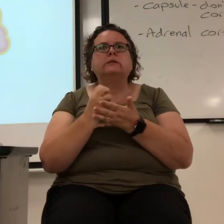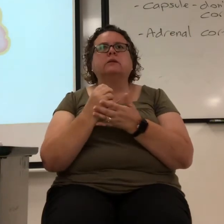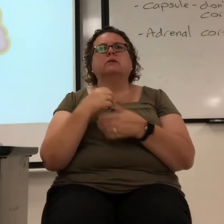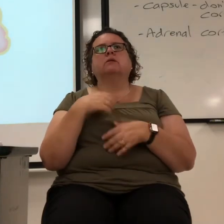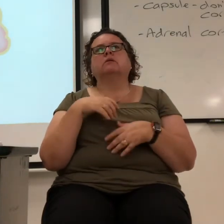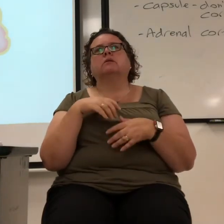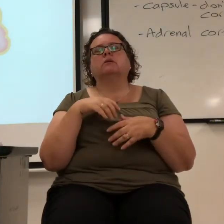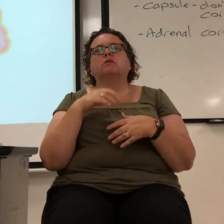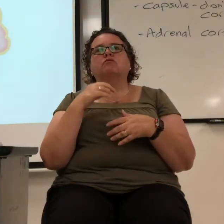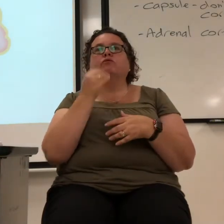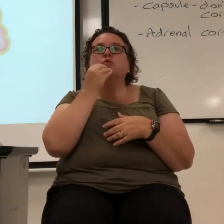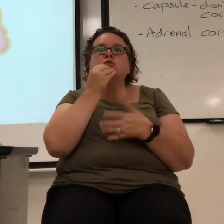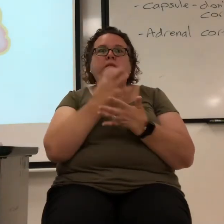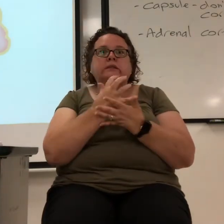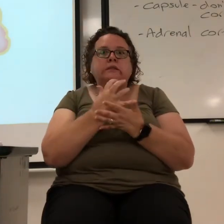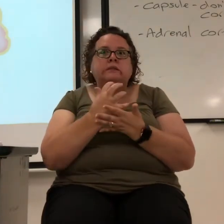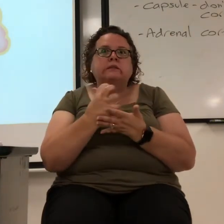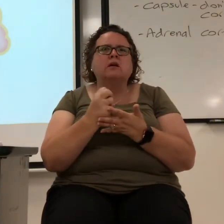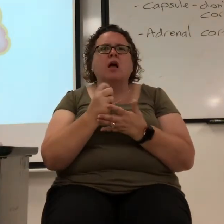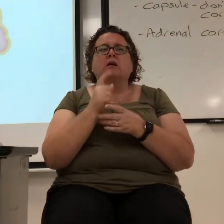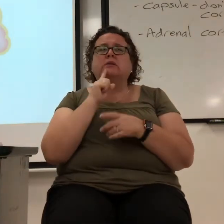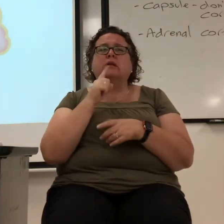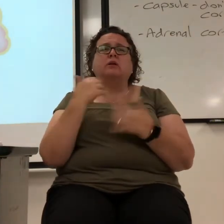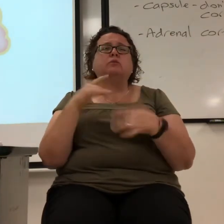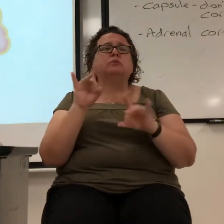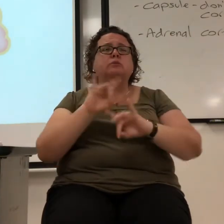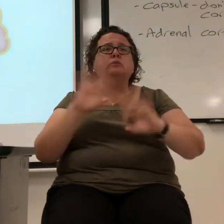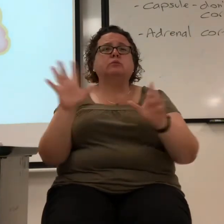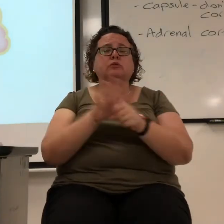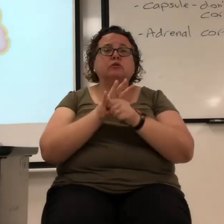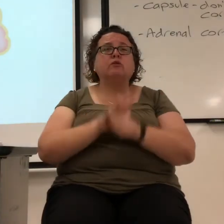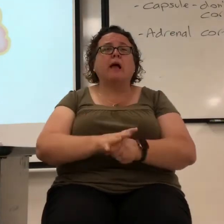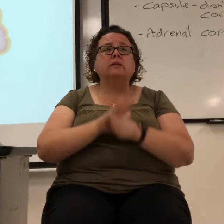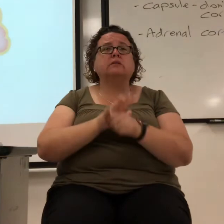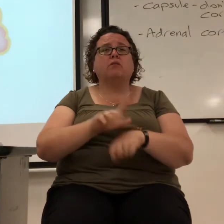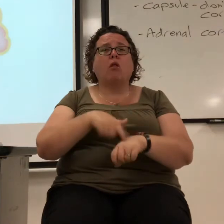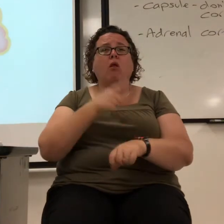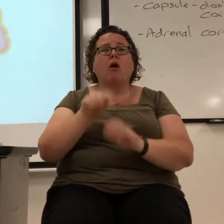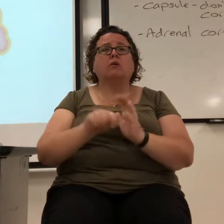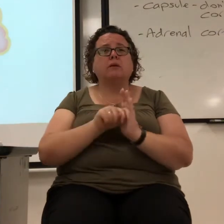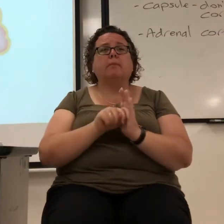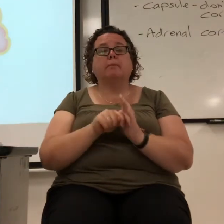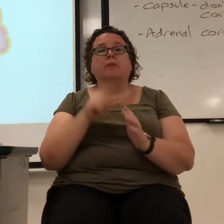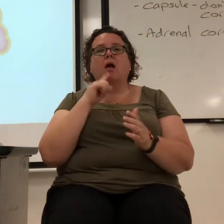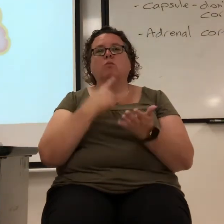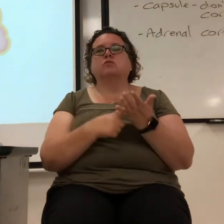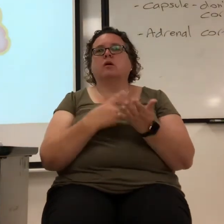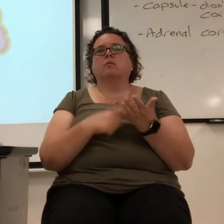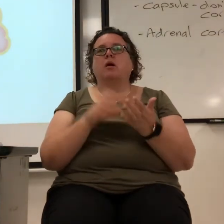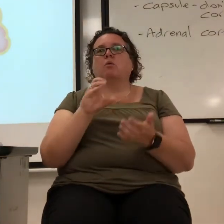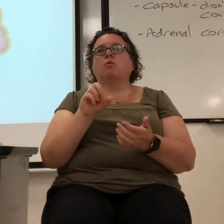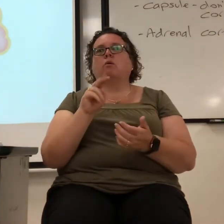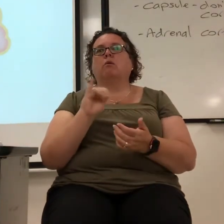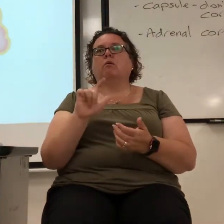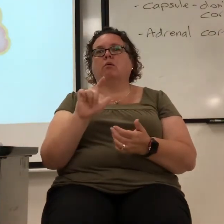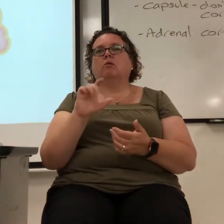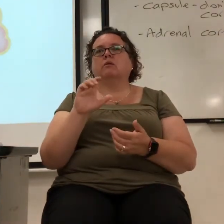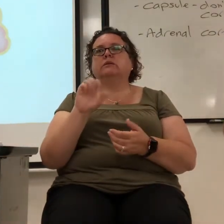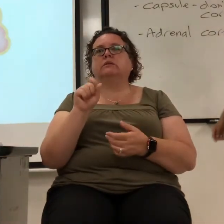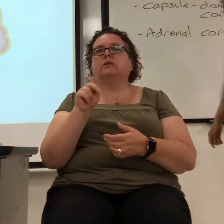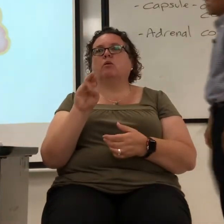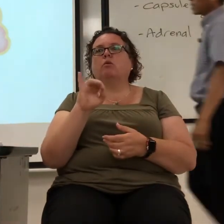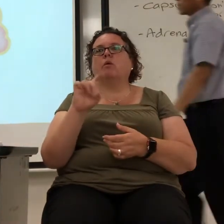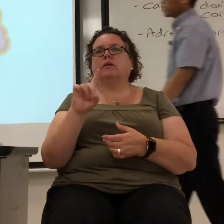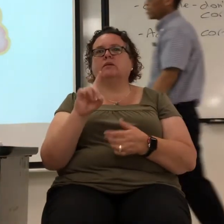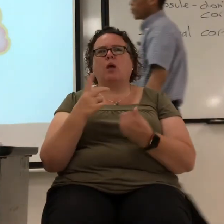rations, extreme stress over a long period of time. But I'll talk about the corticosteroids and what they help do during